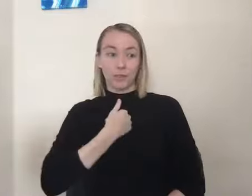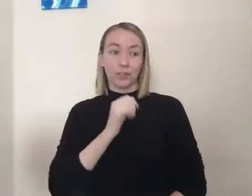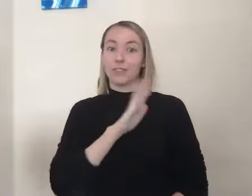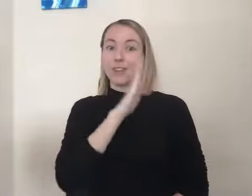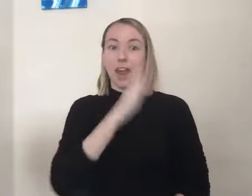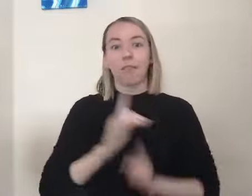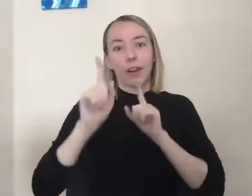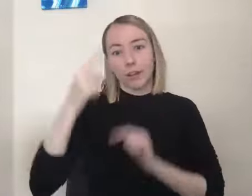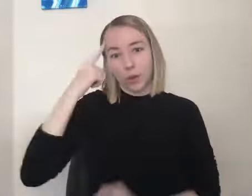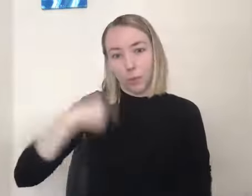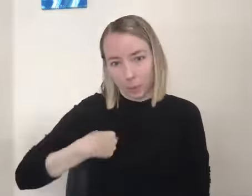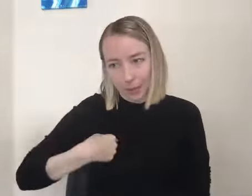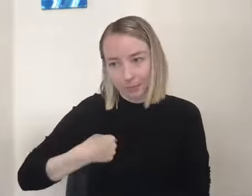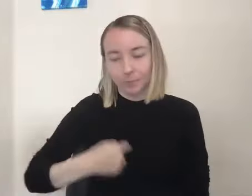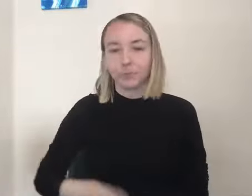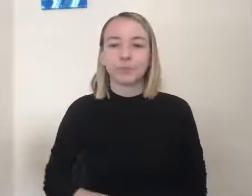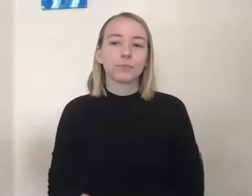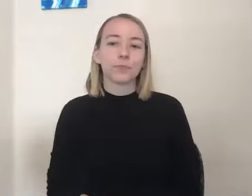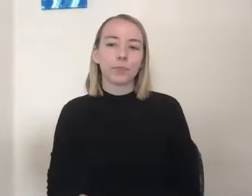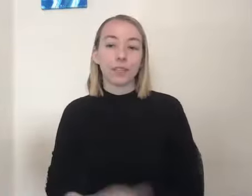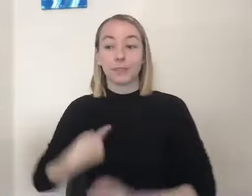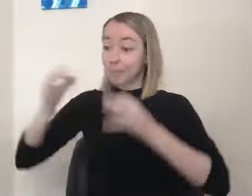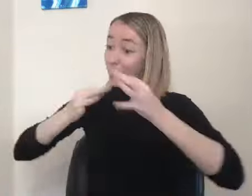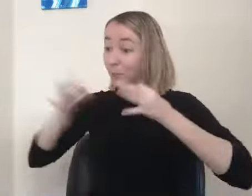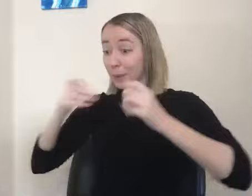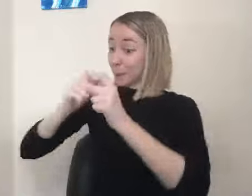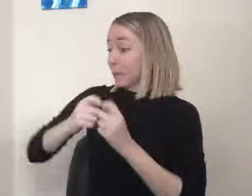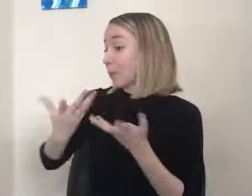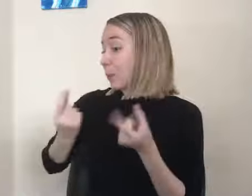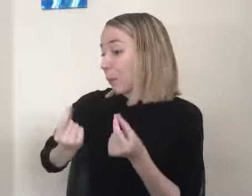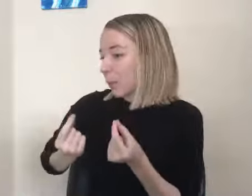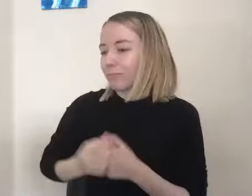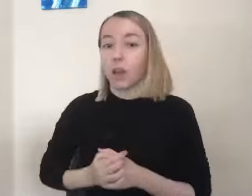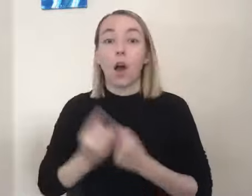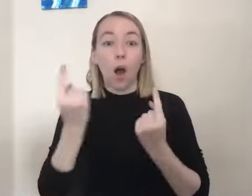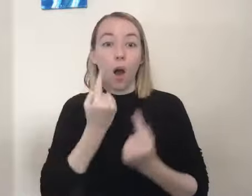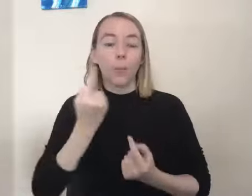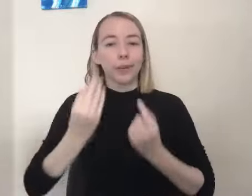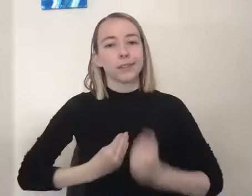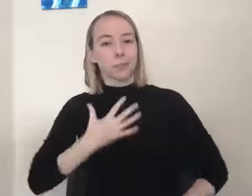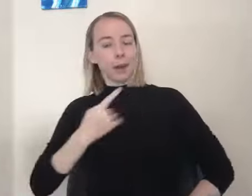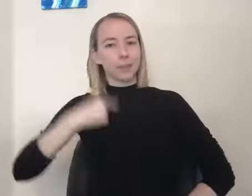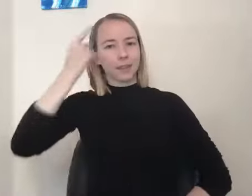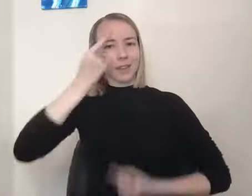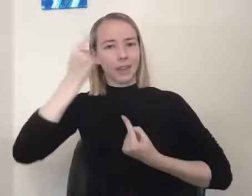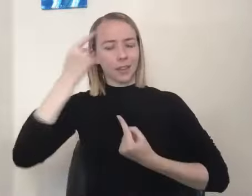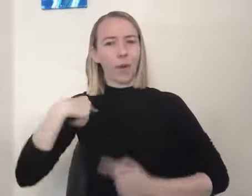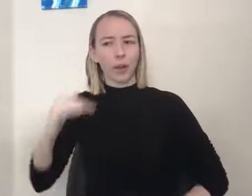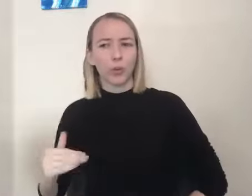And I'd say to her, what do you think I should do? And she said, what do you think? And this one, she always put it back to me, never ever answered me, never let